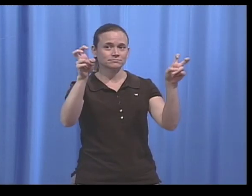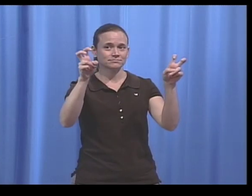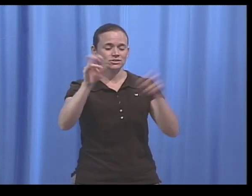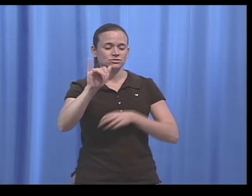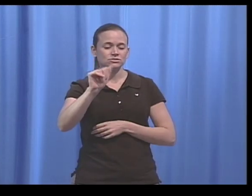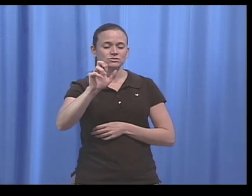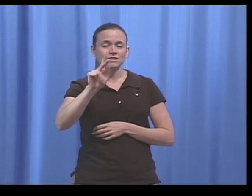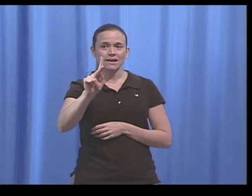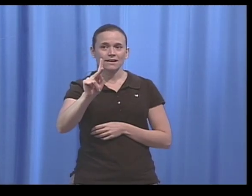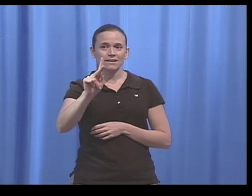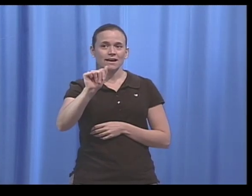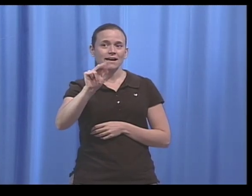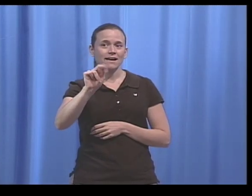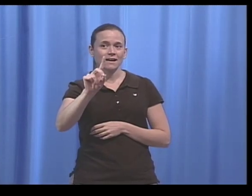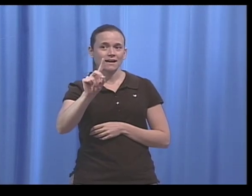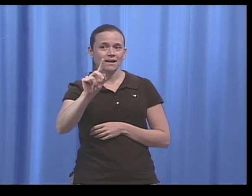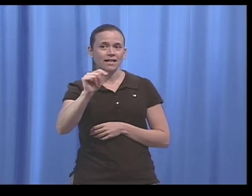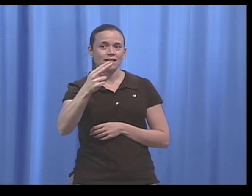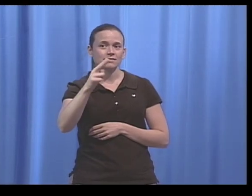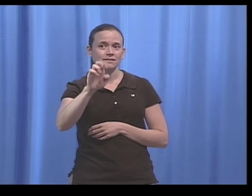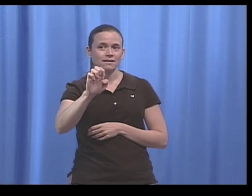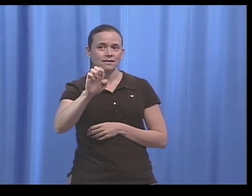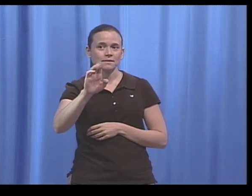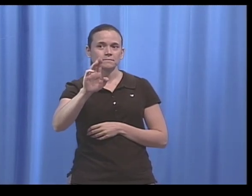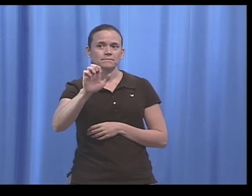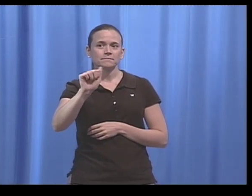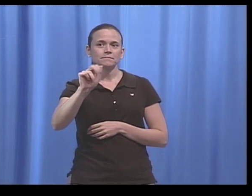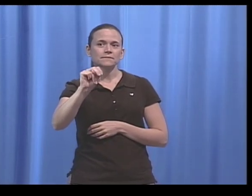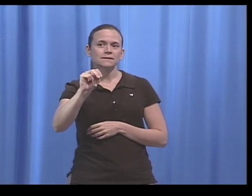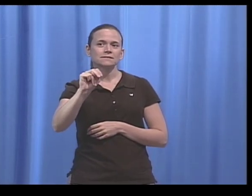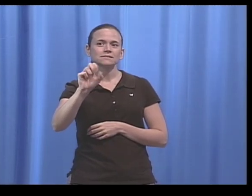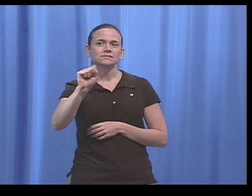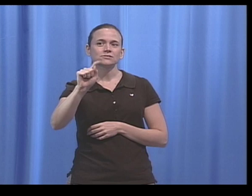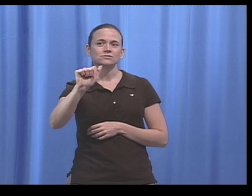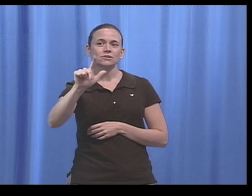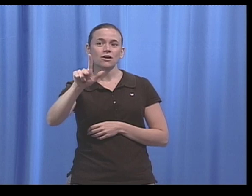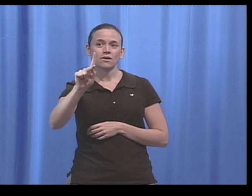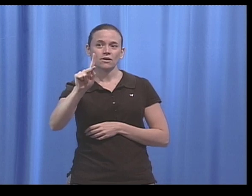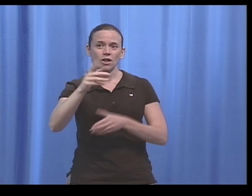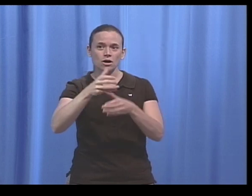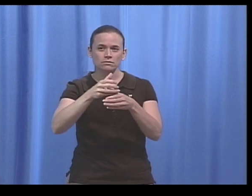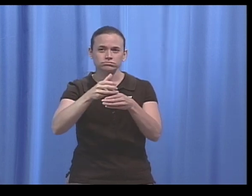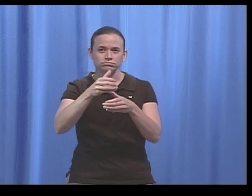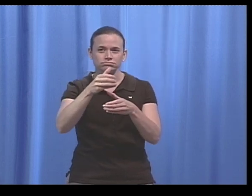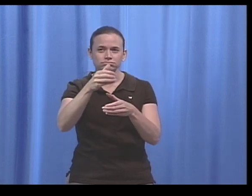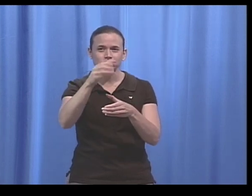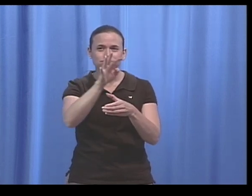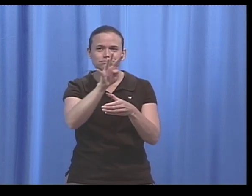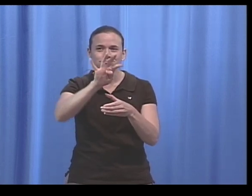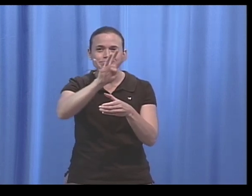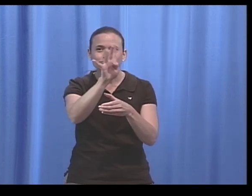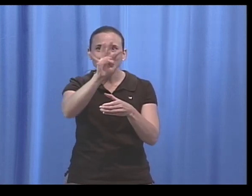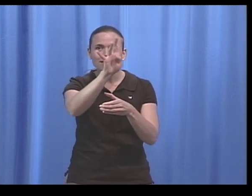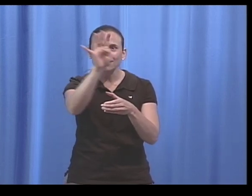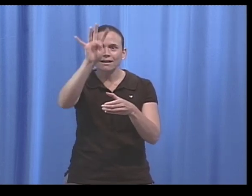The title of the book is Jack and the Beanstalk. The